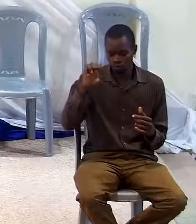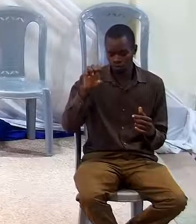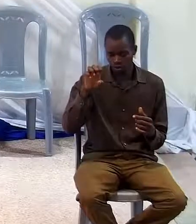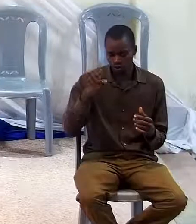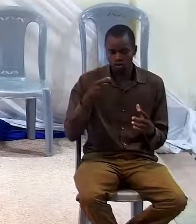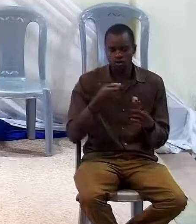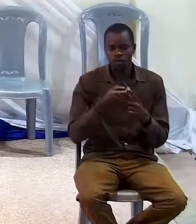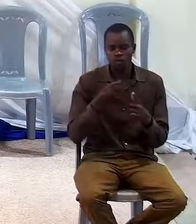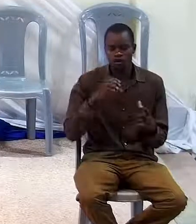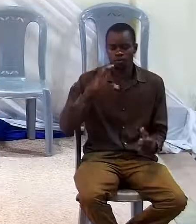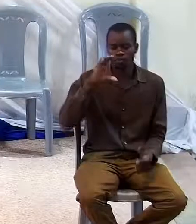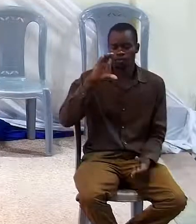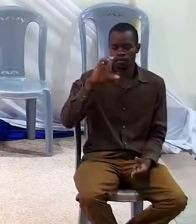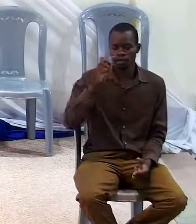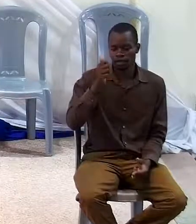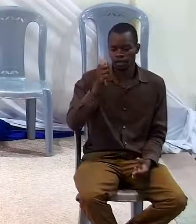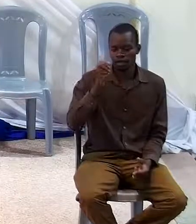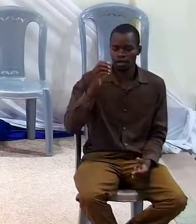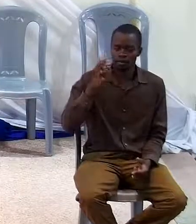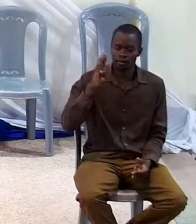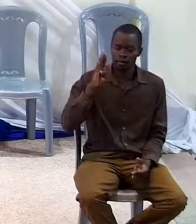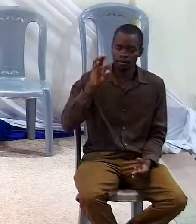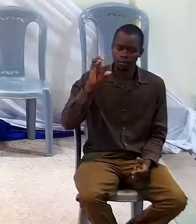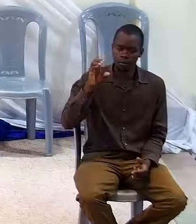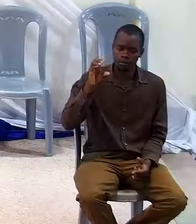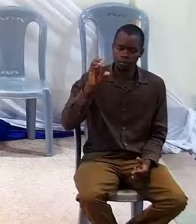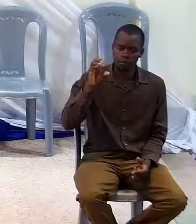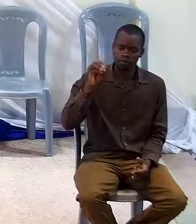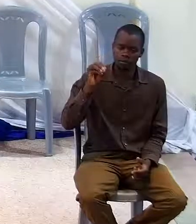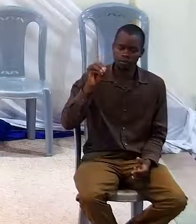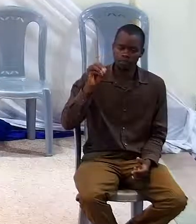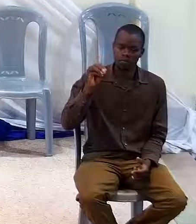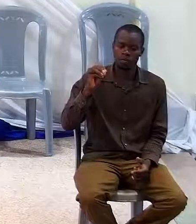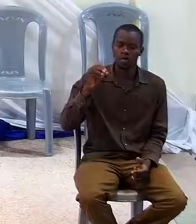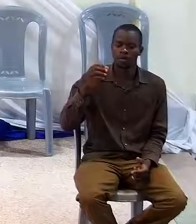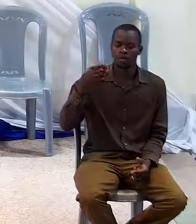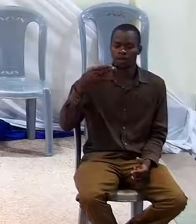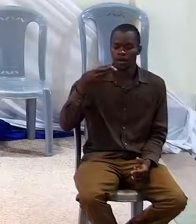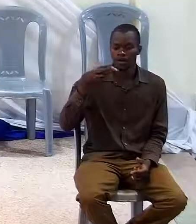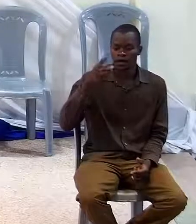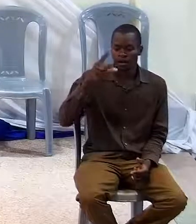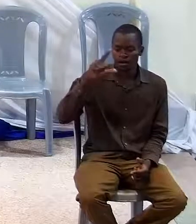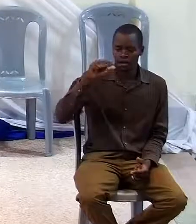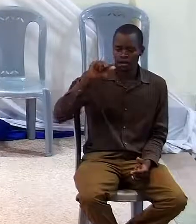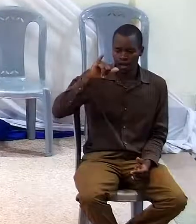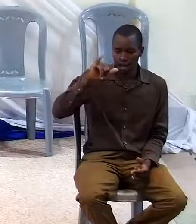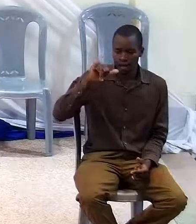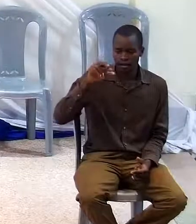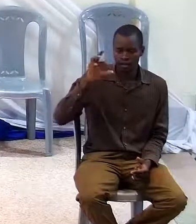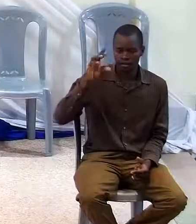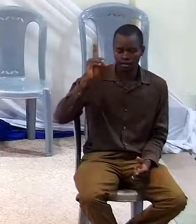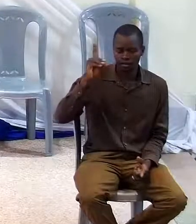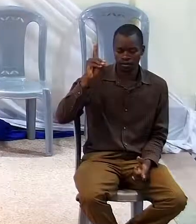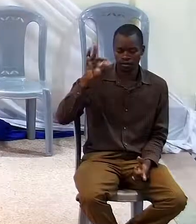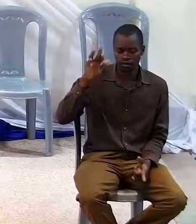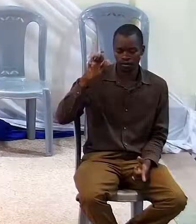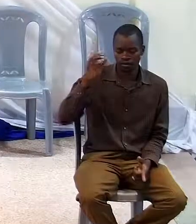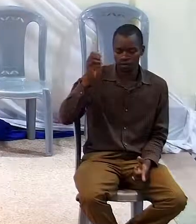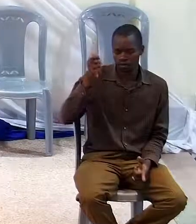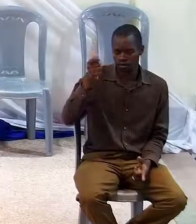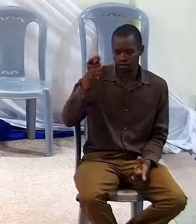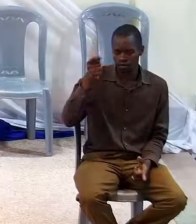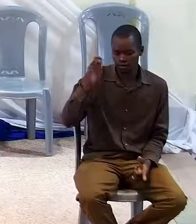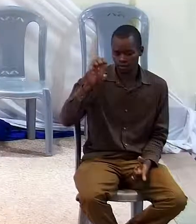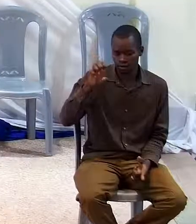preferred energy for use by the brain cells.